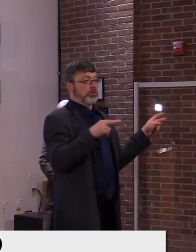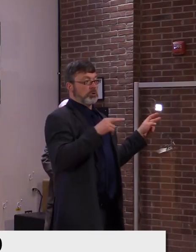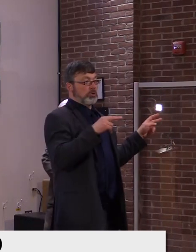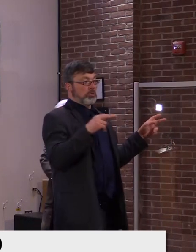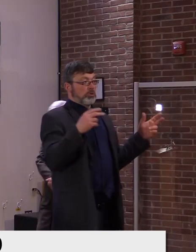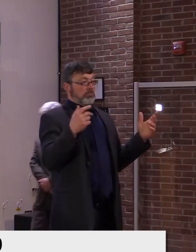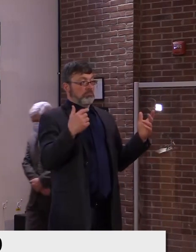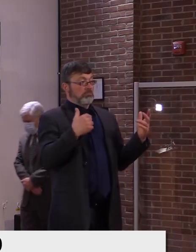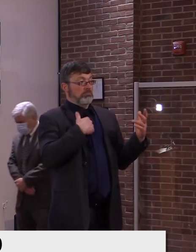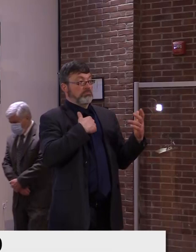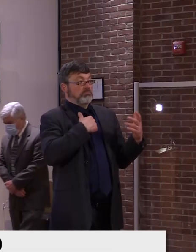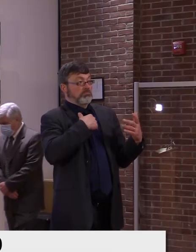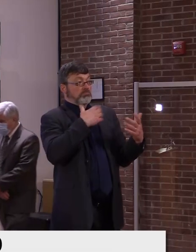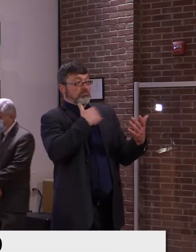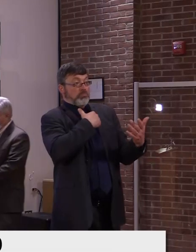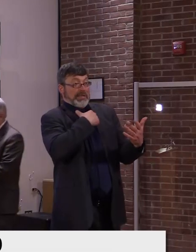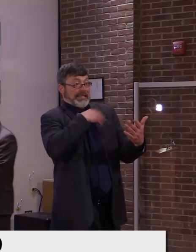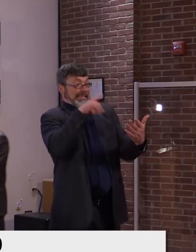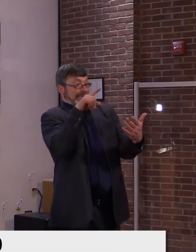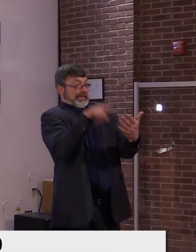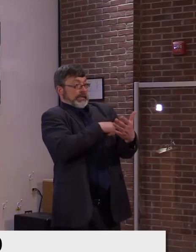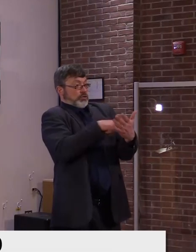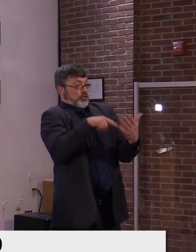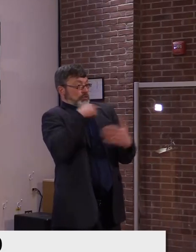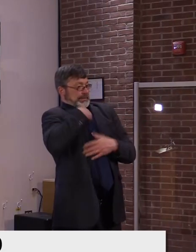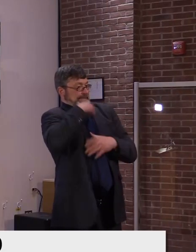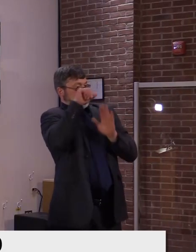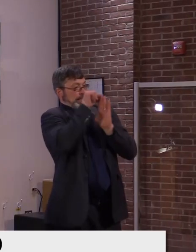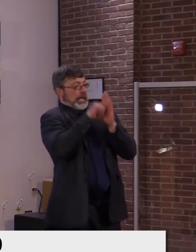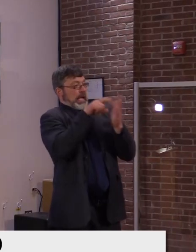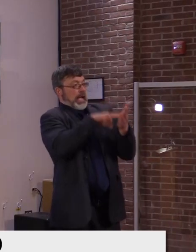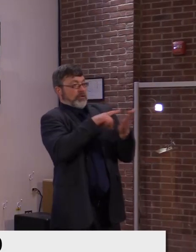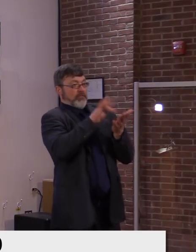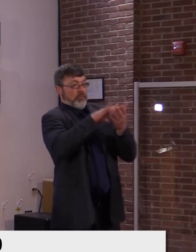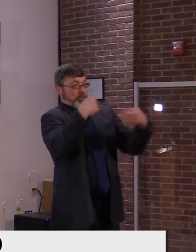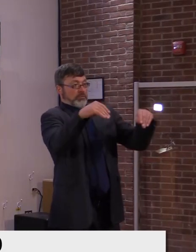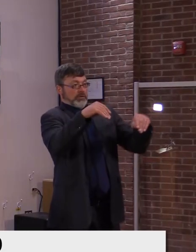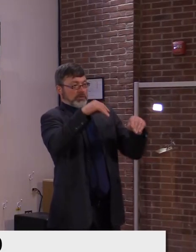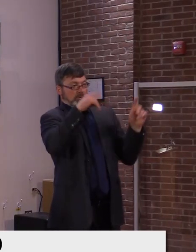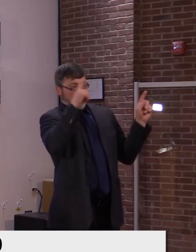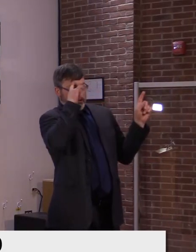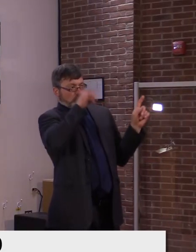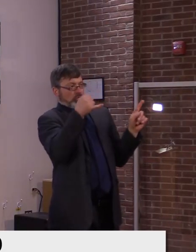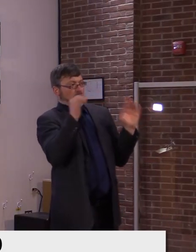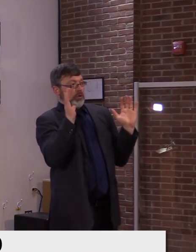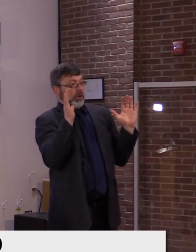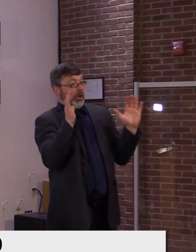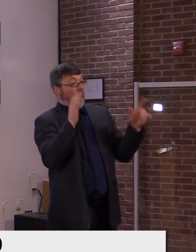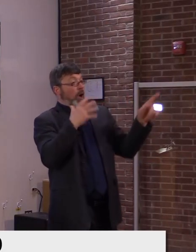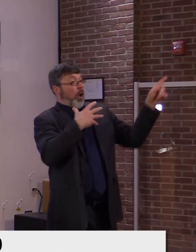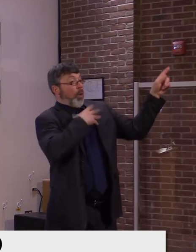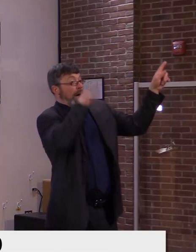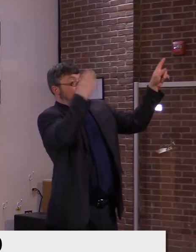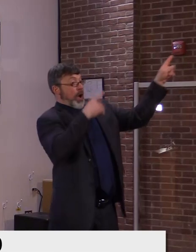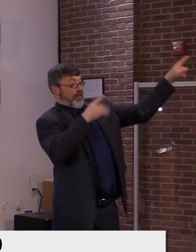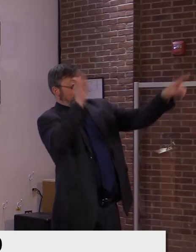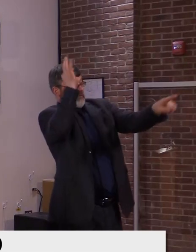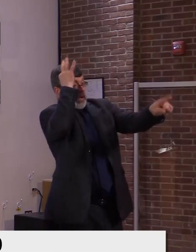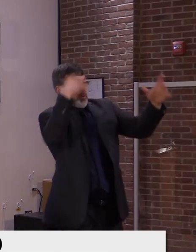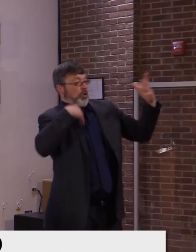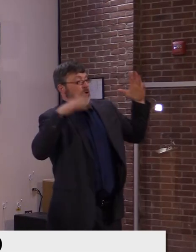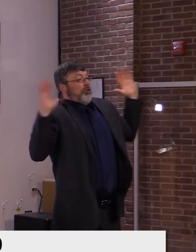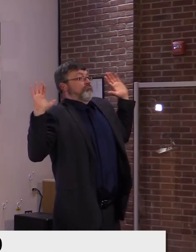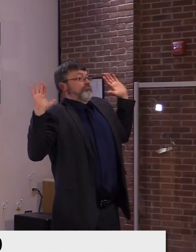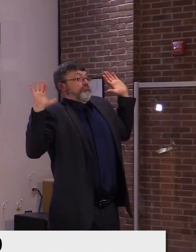canceled pharmacies, but the White House call didn't really address this next step into the future that you're looking for, pending the information